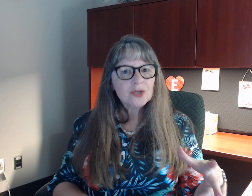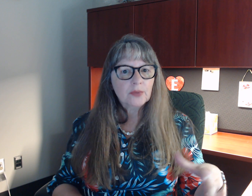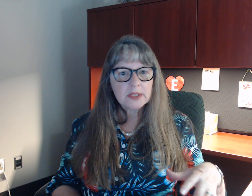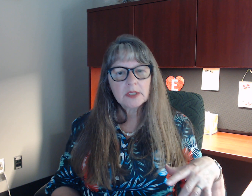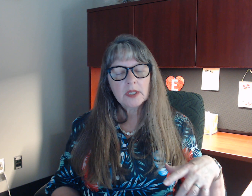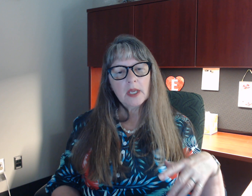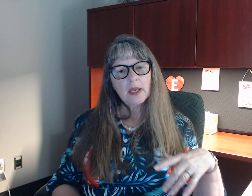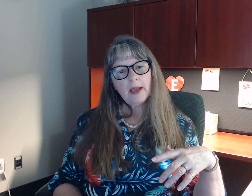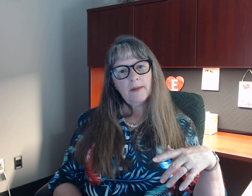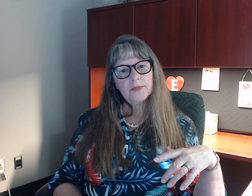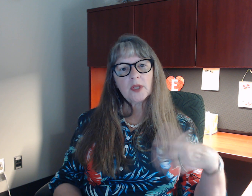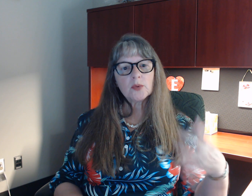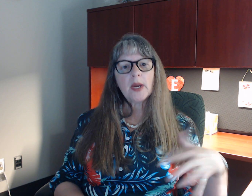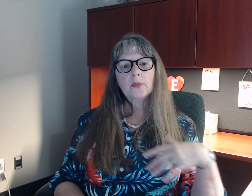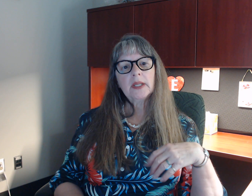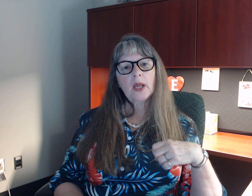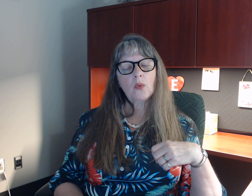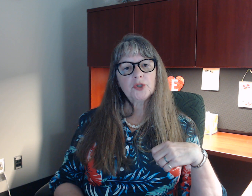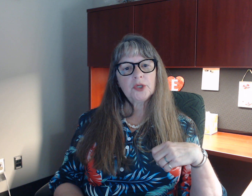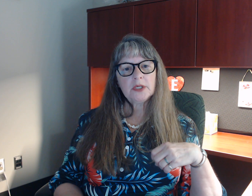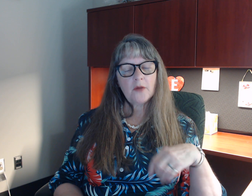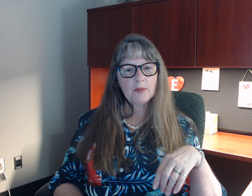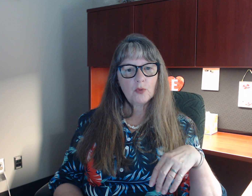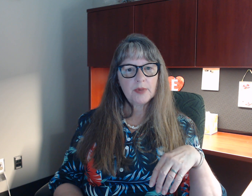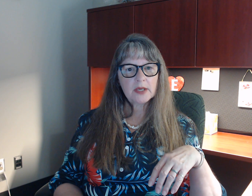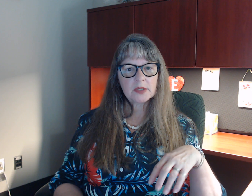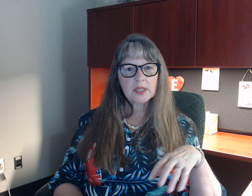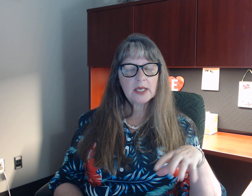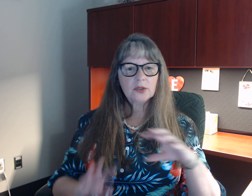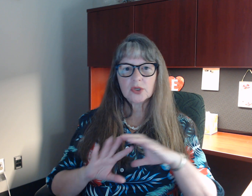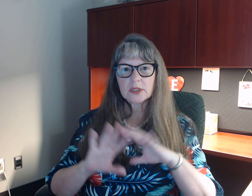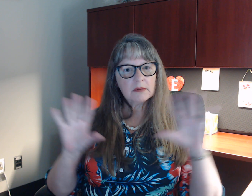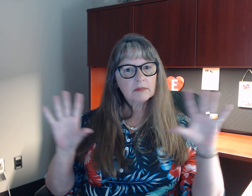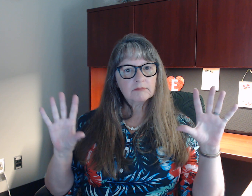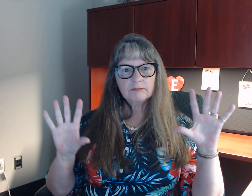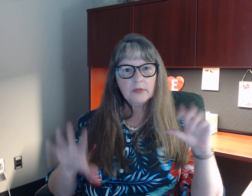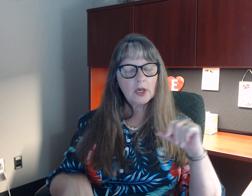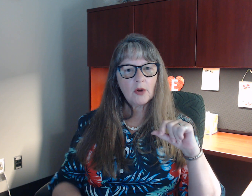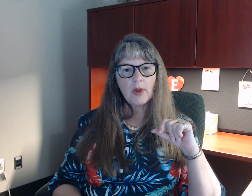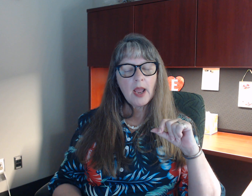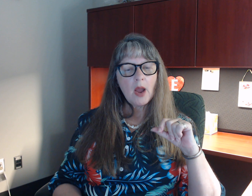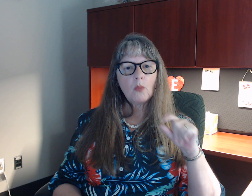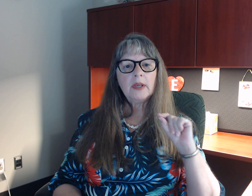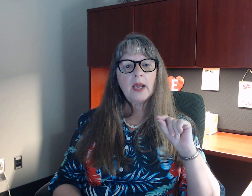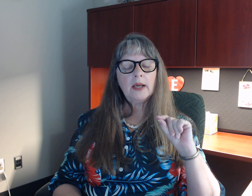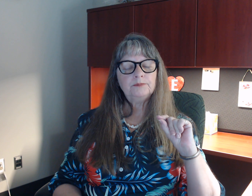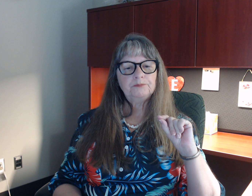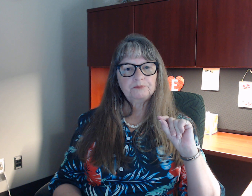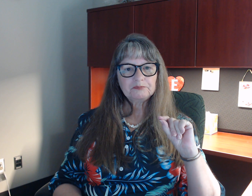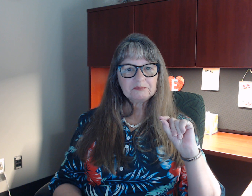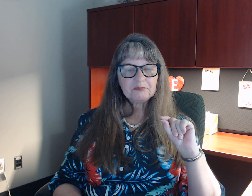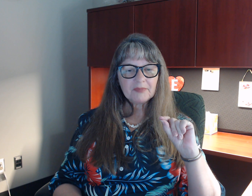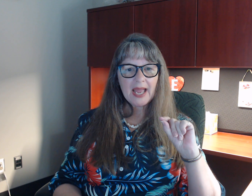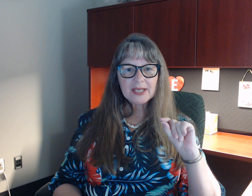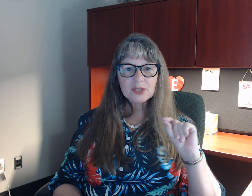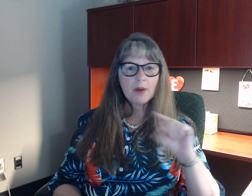hindrance. So that's why I really like watching deaf people because they can just, when I asked, I know I'm